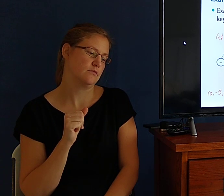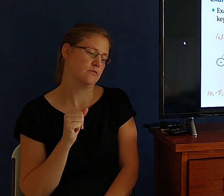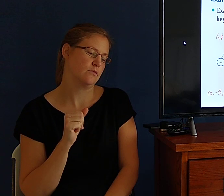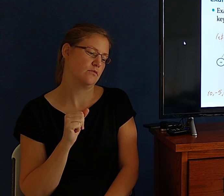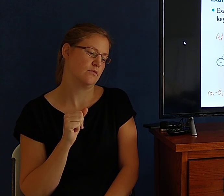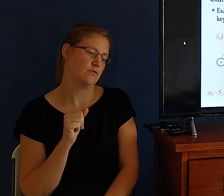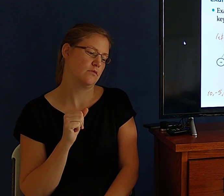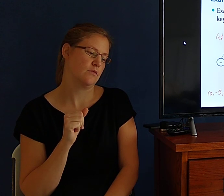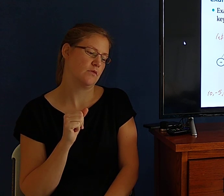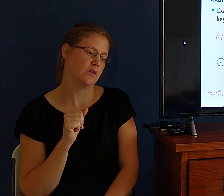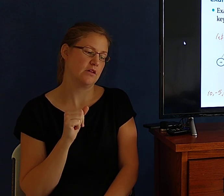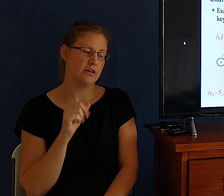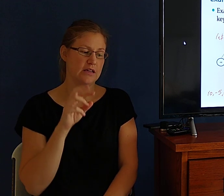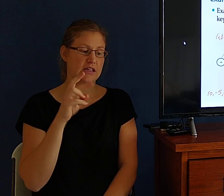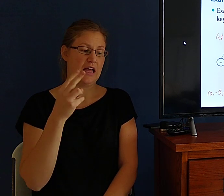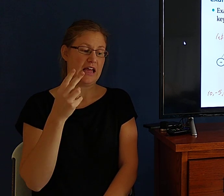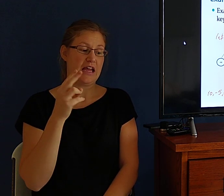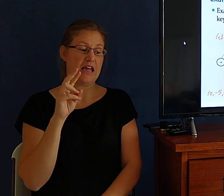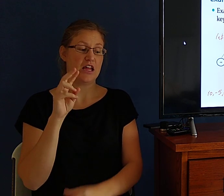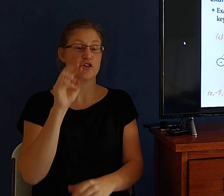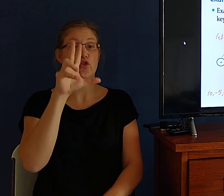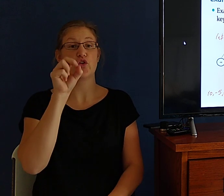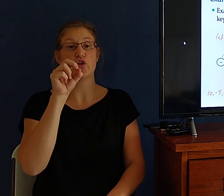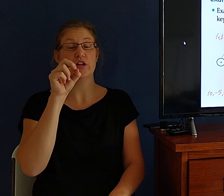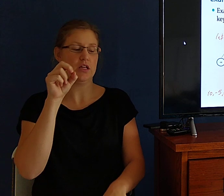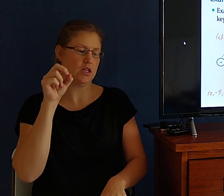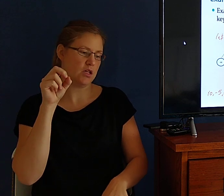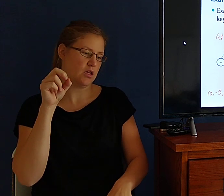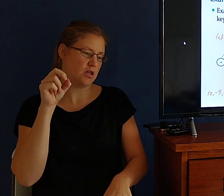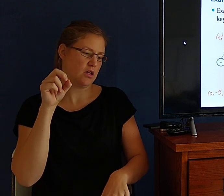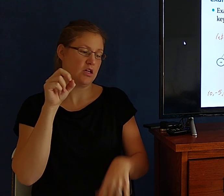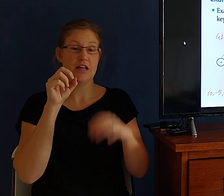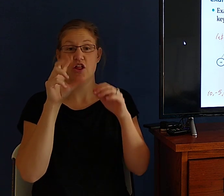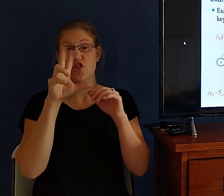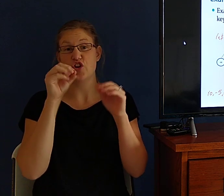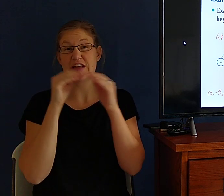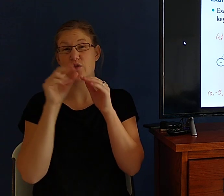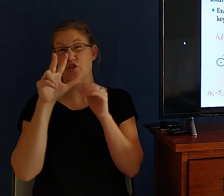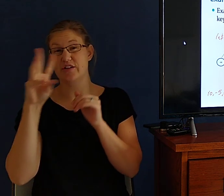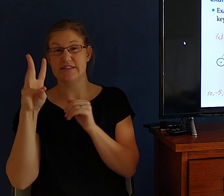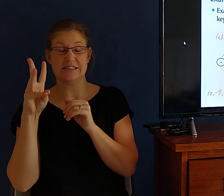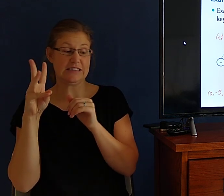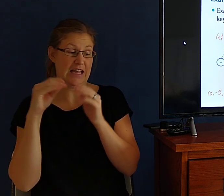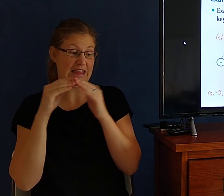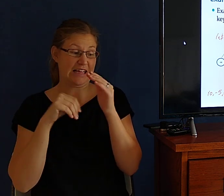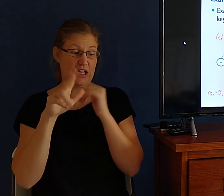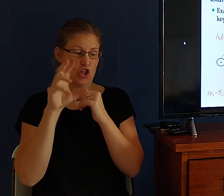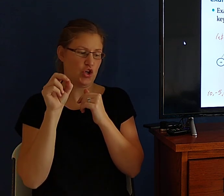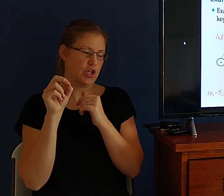we need to test is 30. 36 is equal to 30? No. 36 is less than 30?